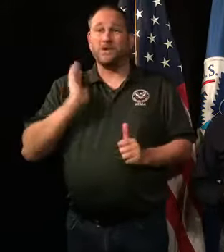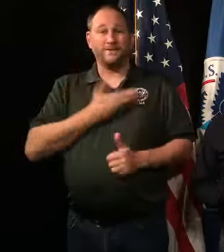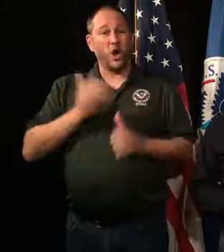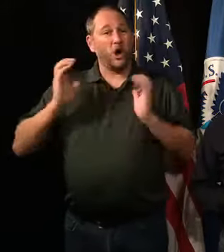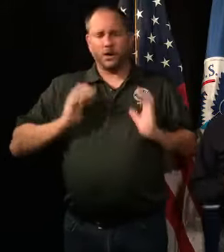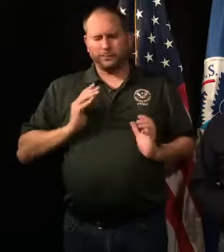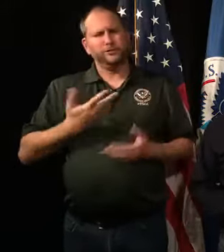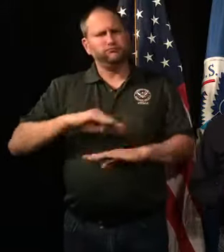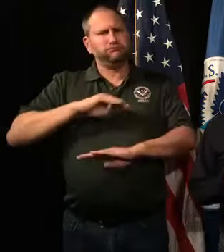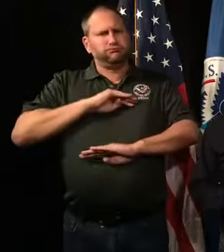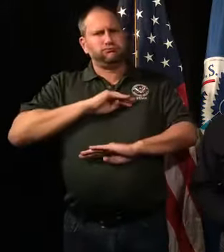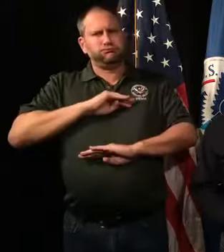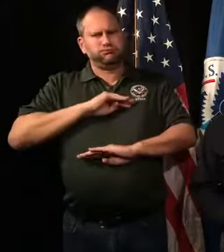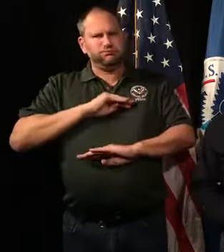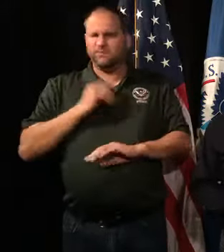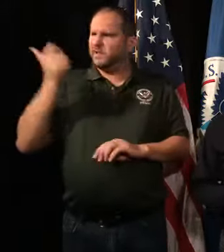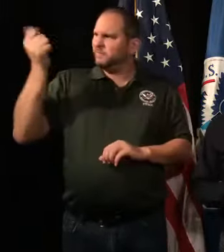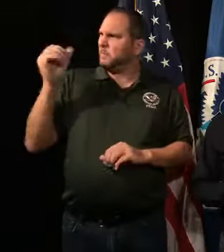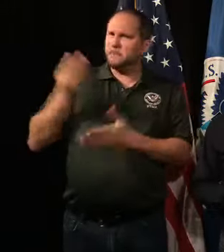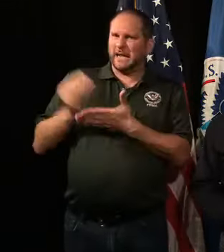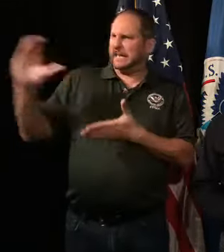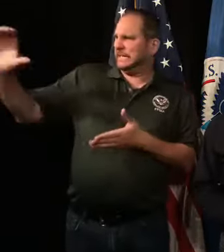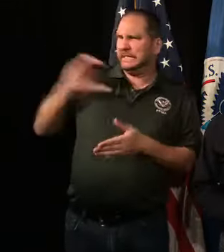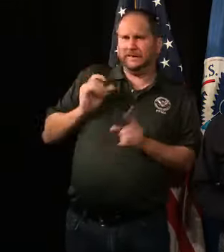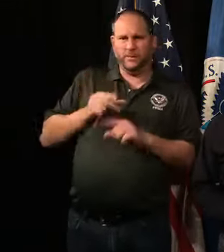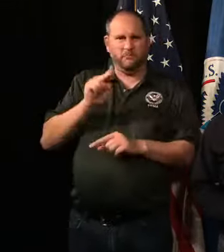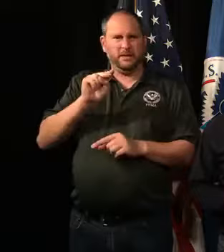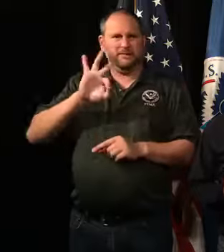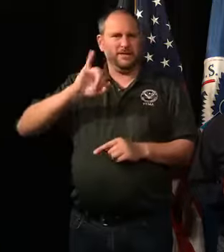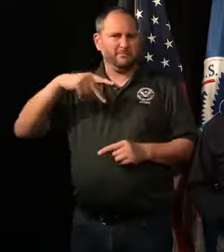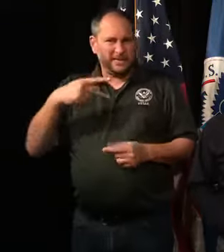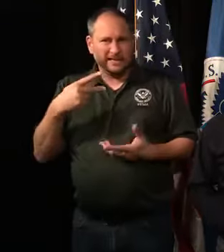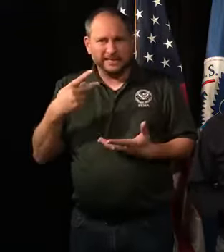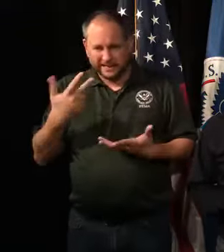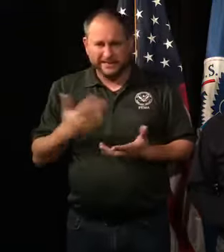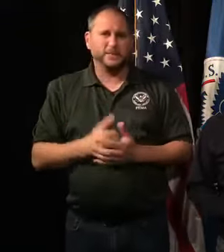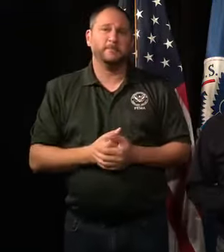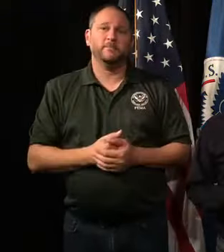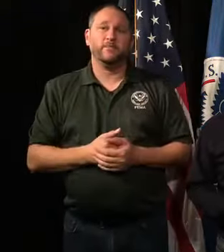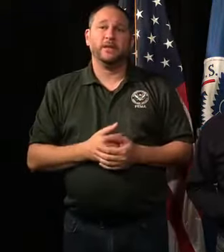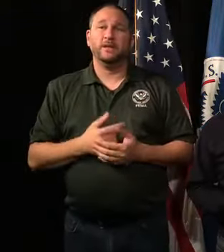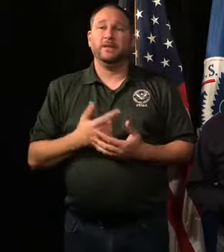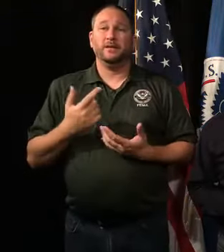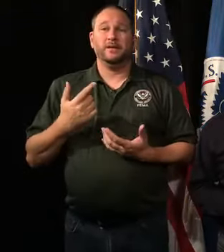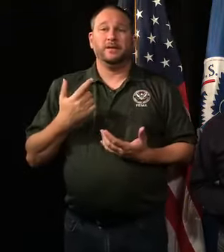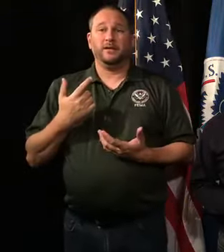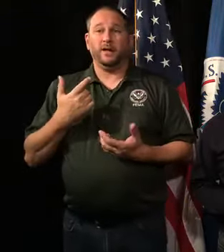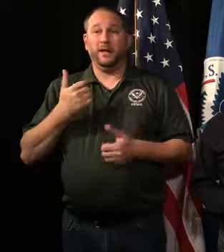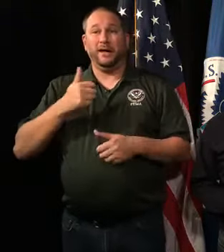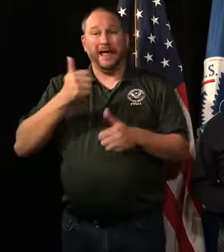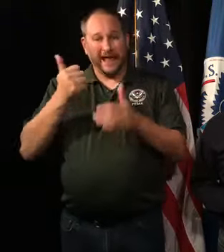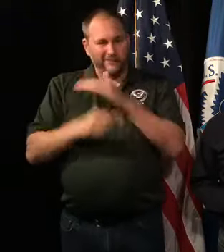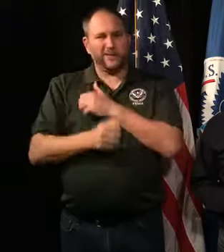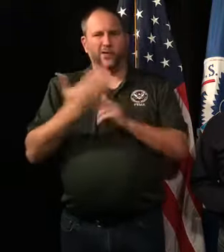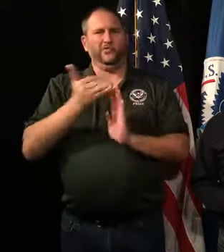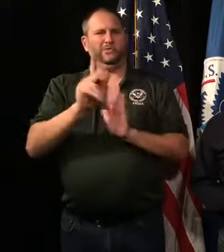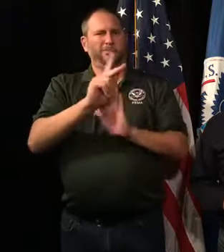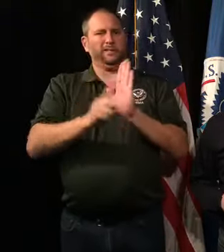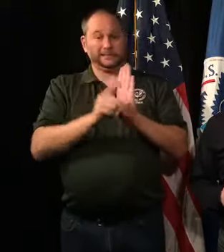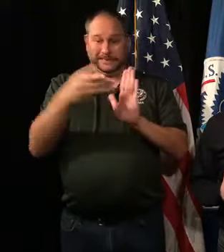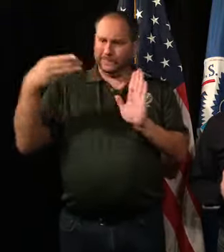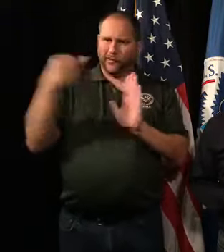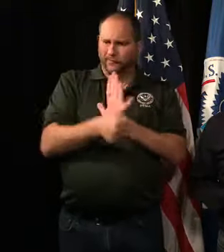satisfied because we have paid for everything that was covered under your policy. You